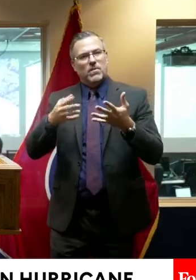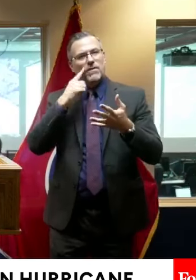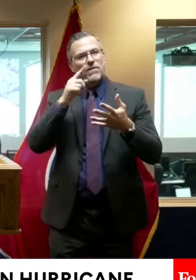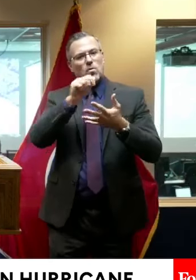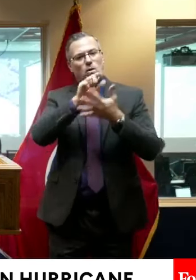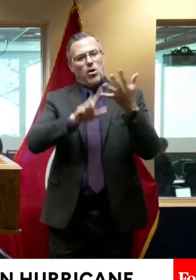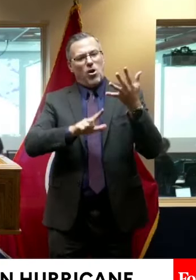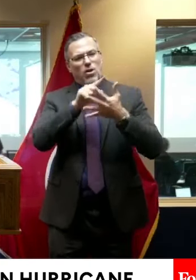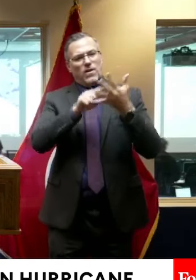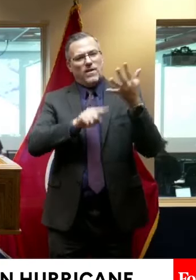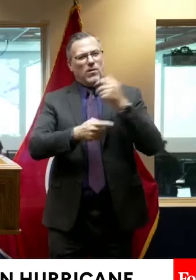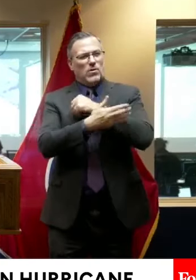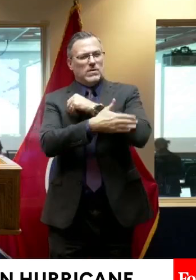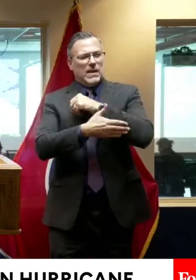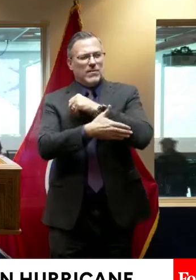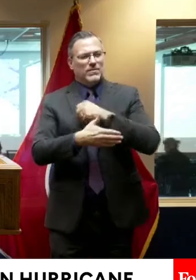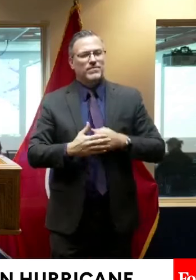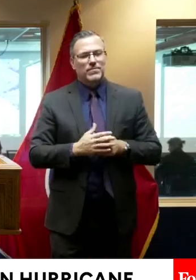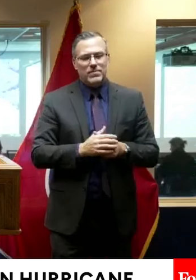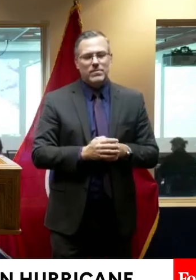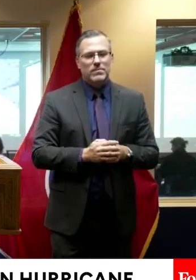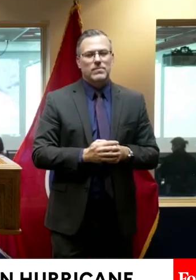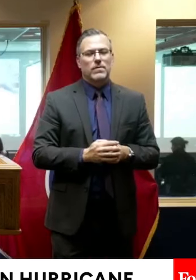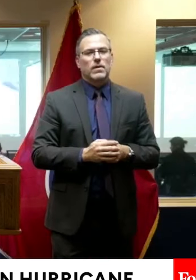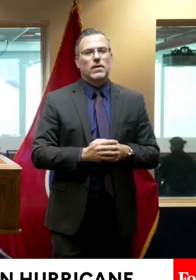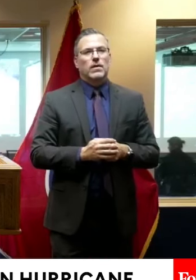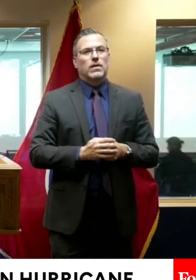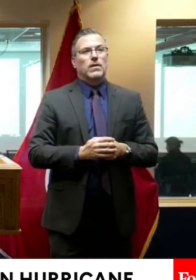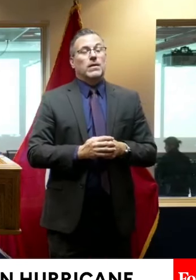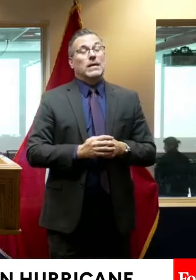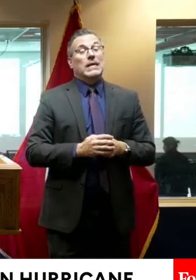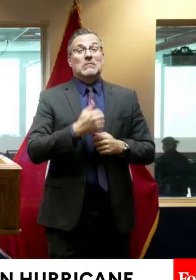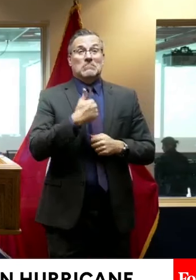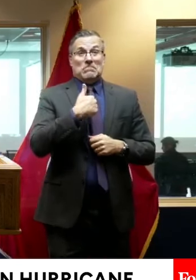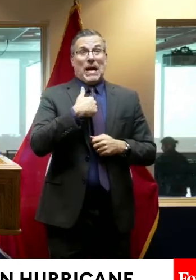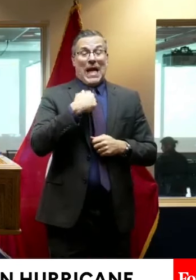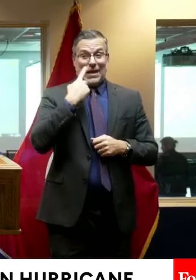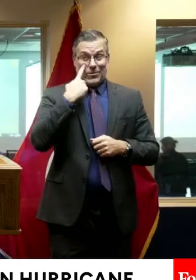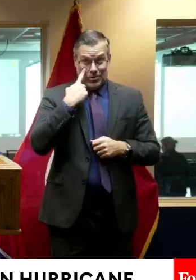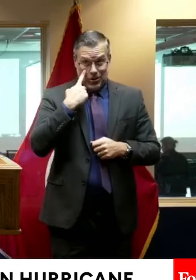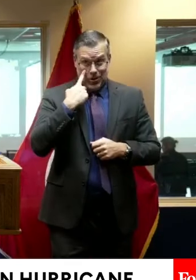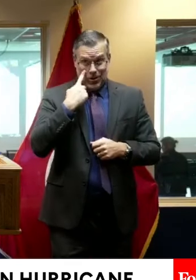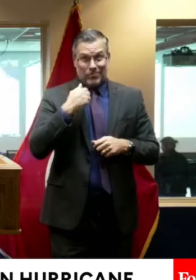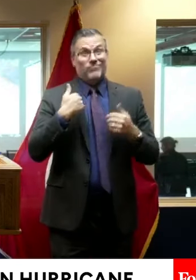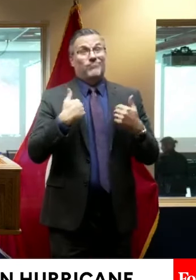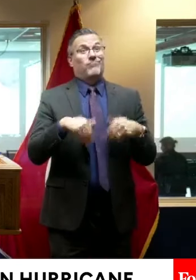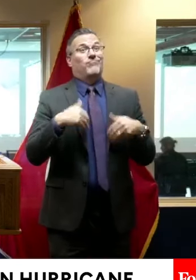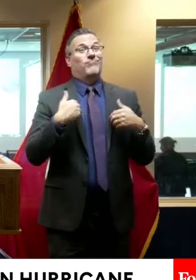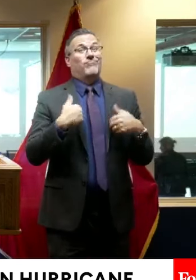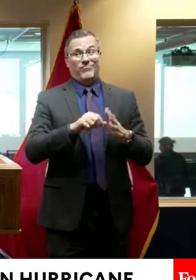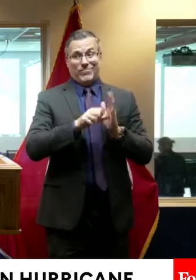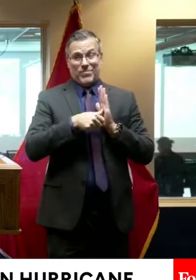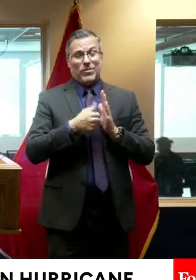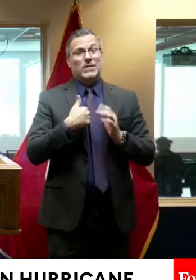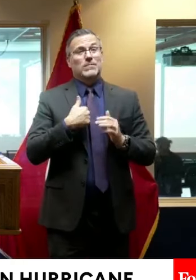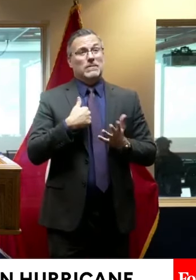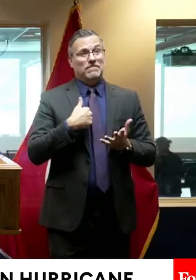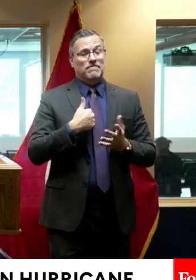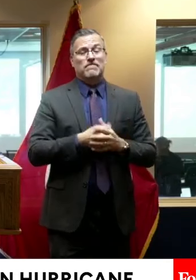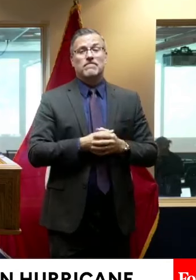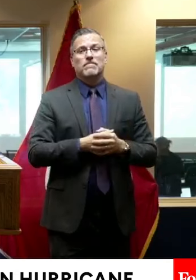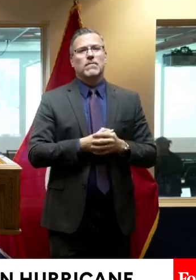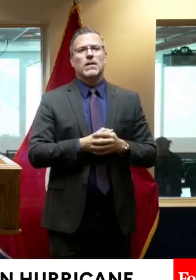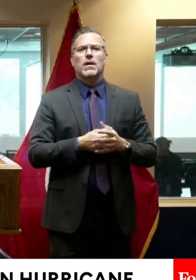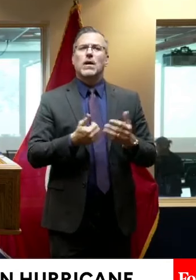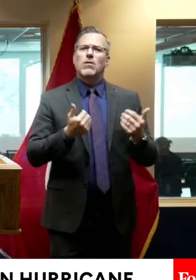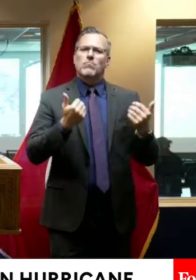counties. I gotta tell you, that was an impressive thing to see. You know, we have